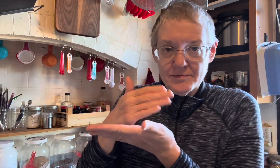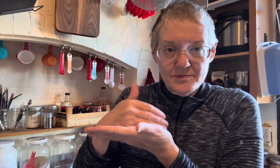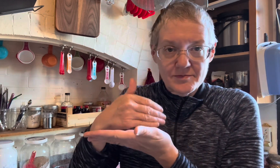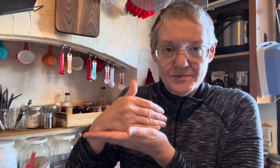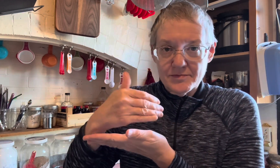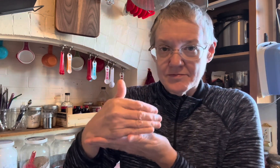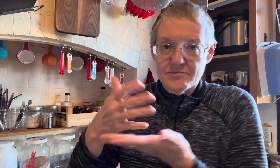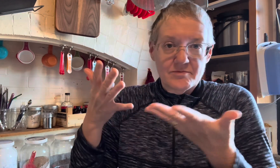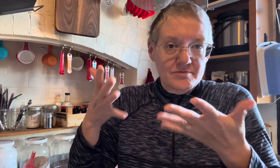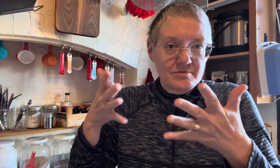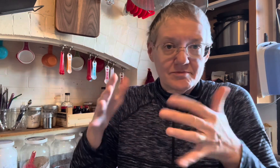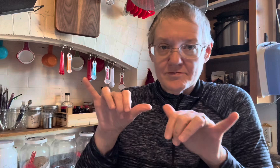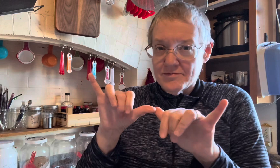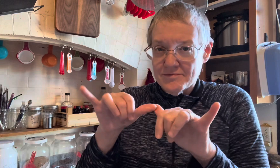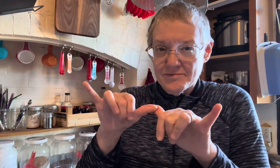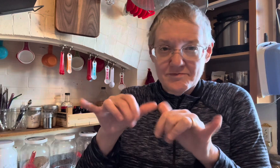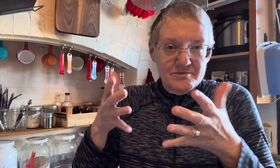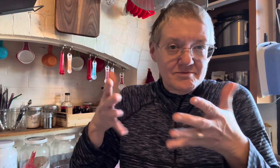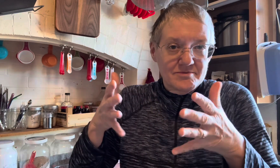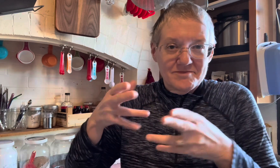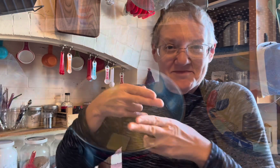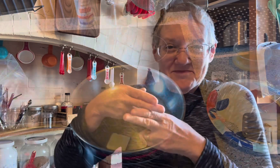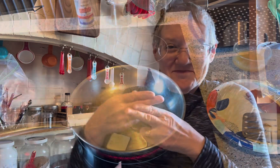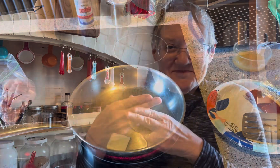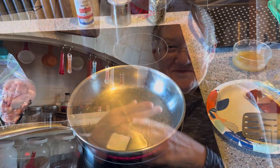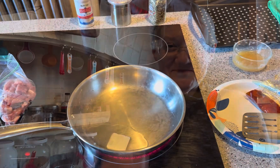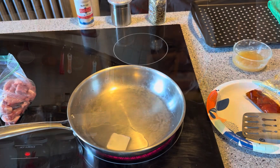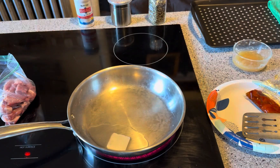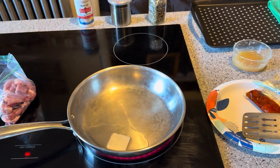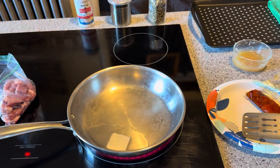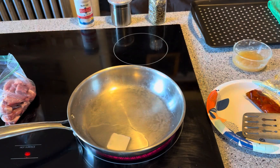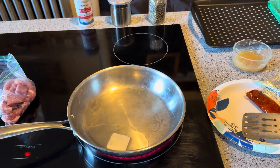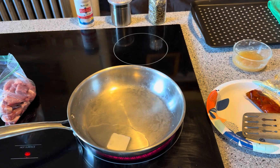It's already been cubed and measured and weighed.